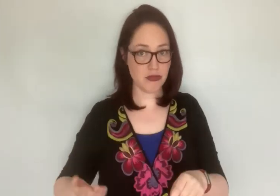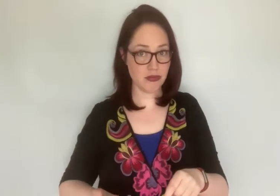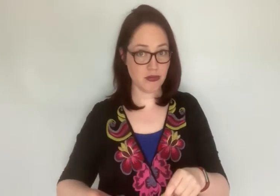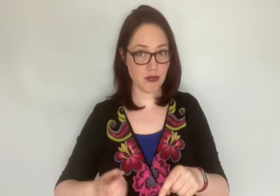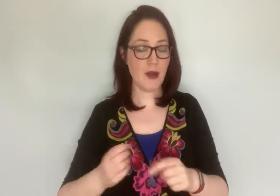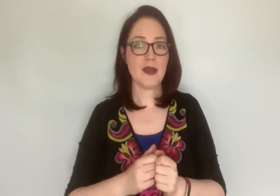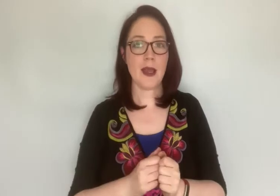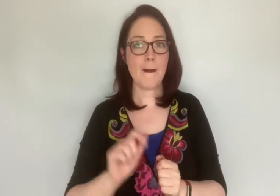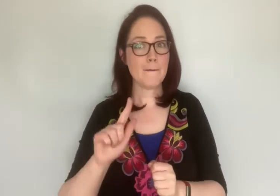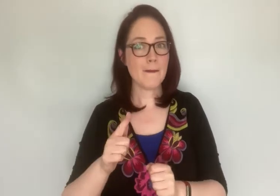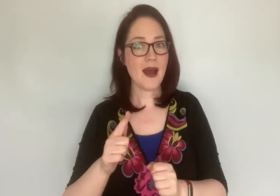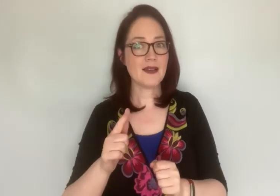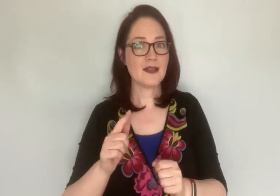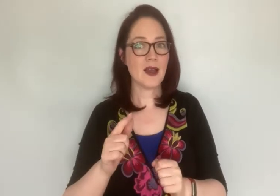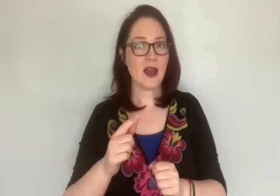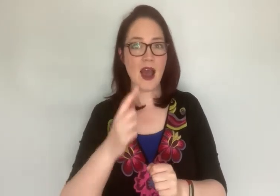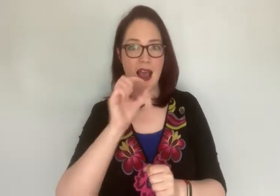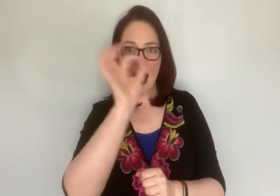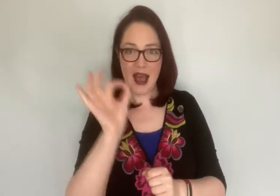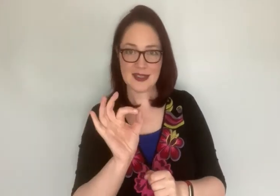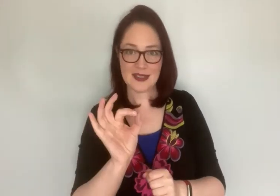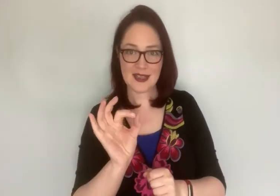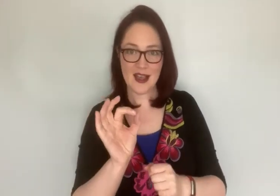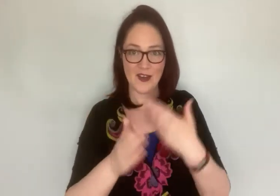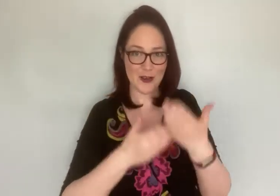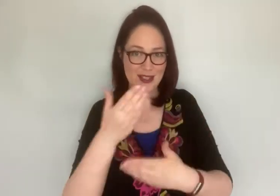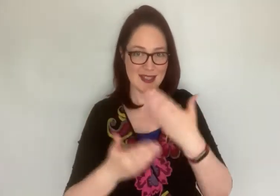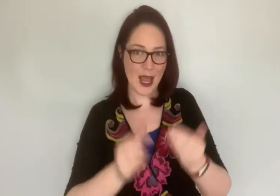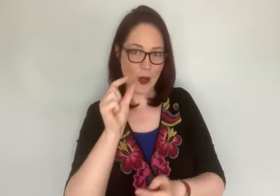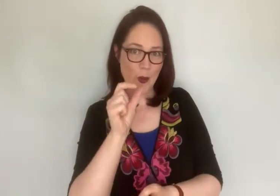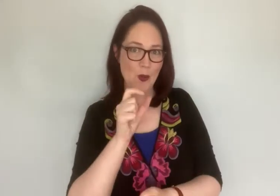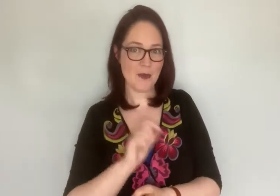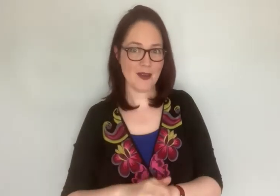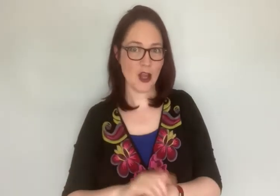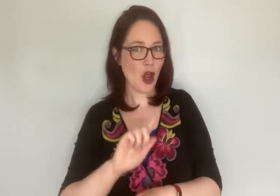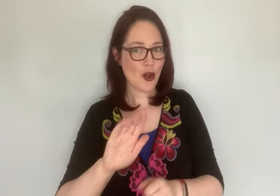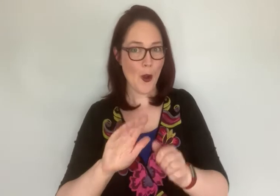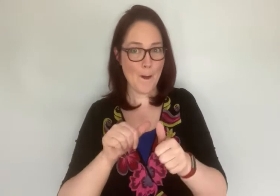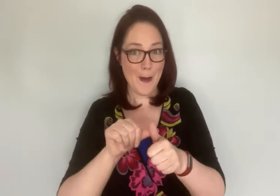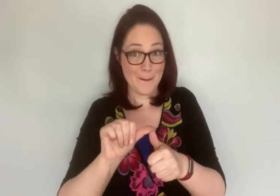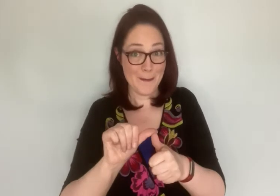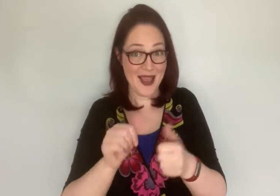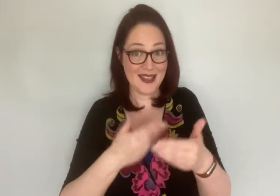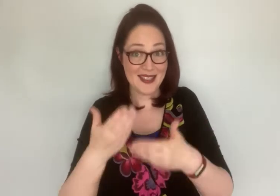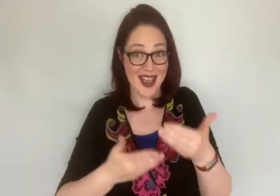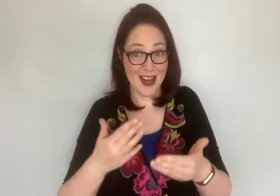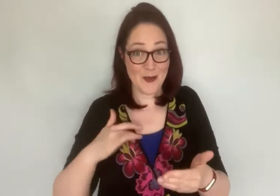did manage to get a little bit of signing. And just a quick hello. I was very nervous because it was night